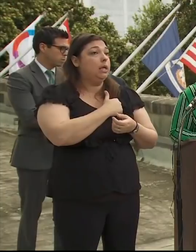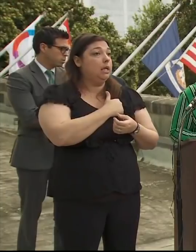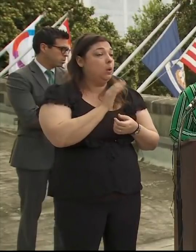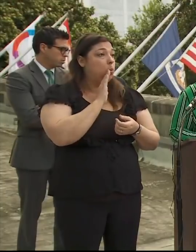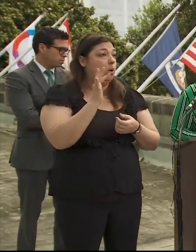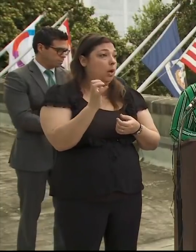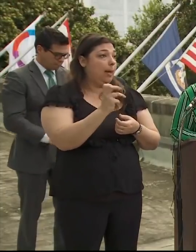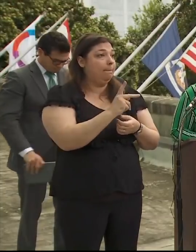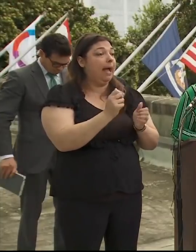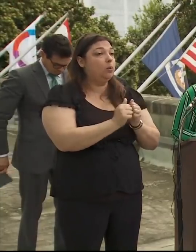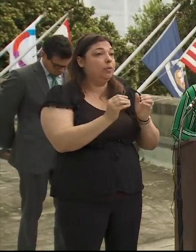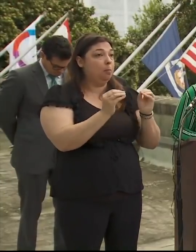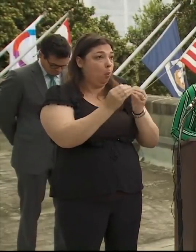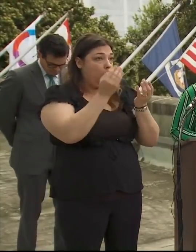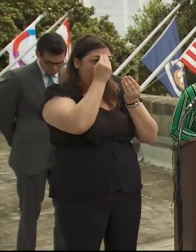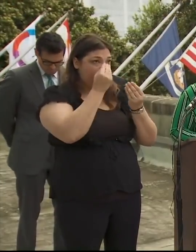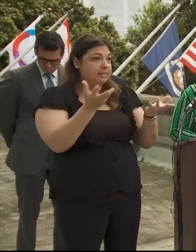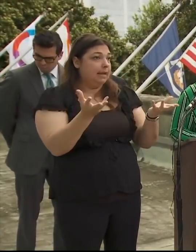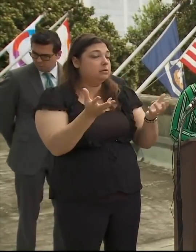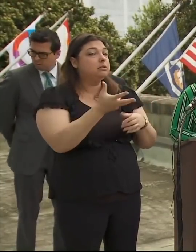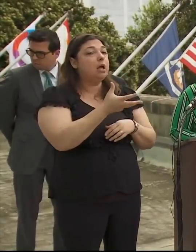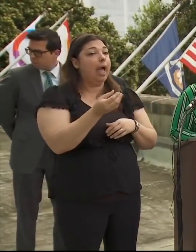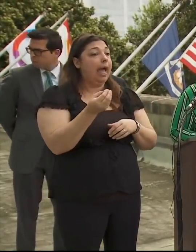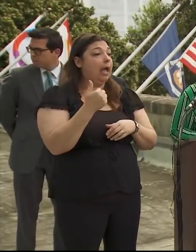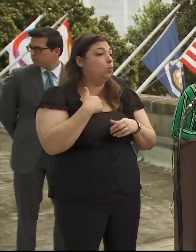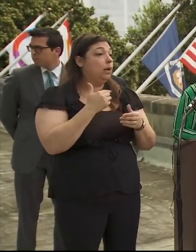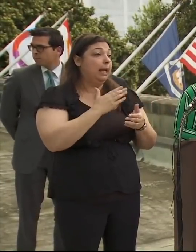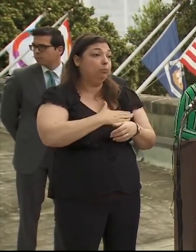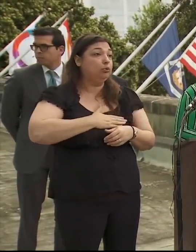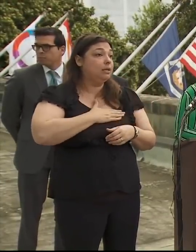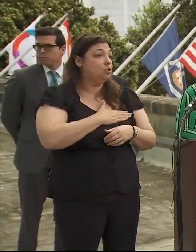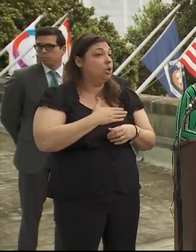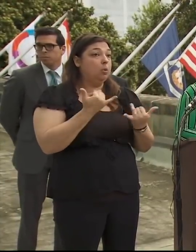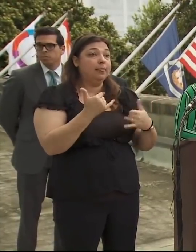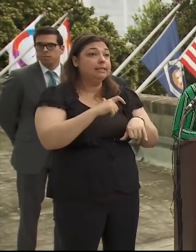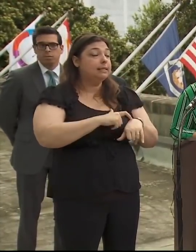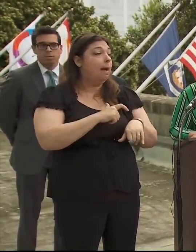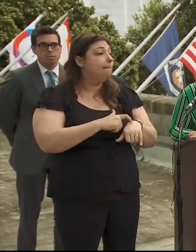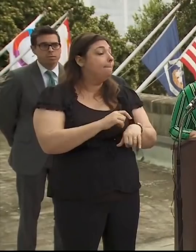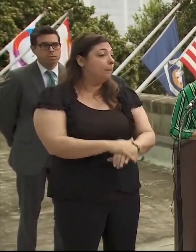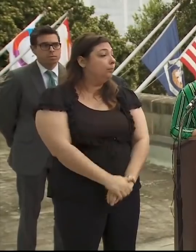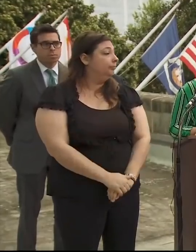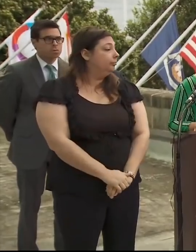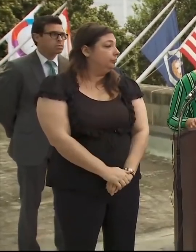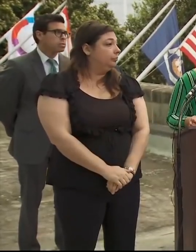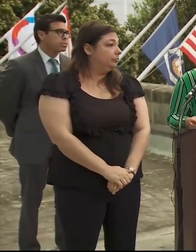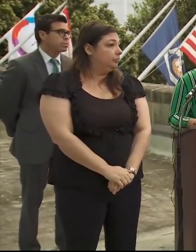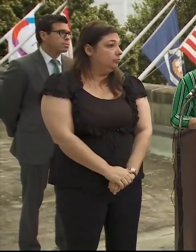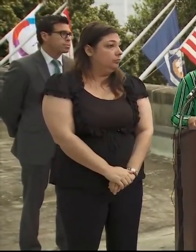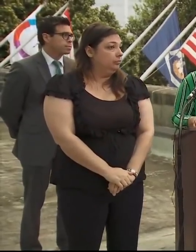come back with more updates. And we just appreciate you at this time.